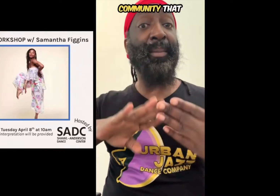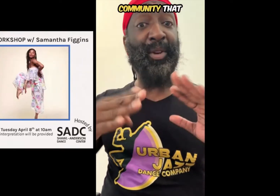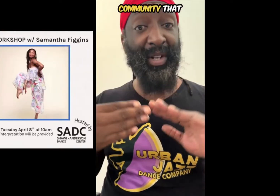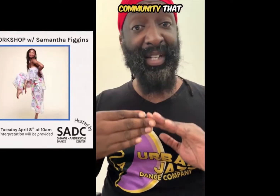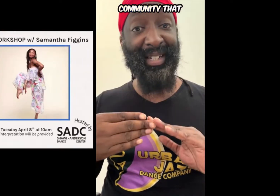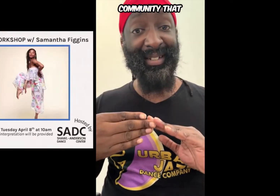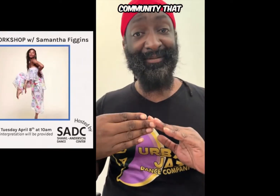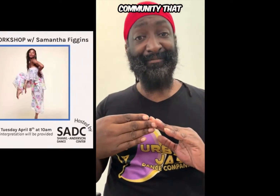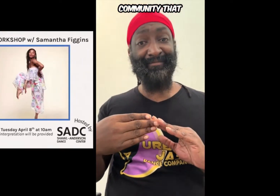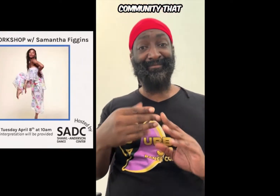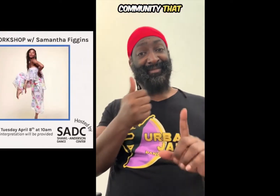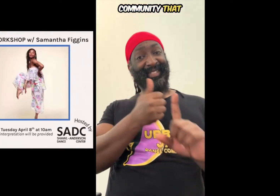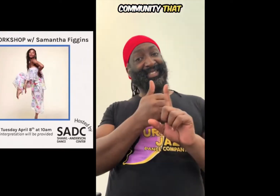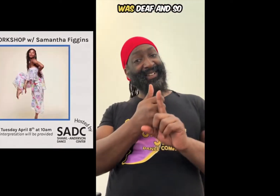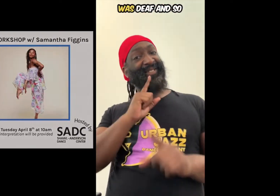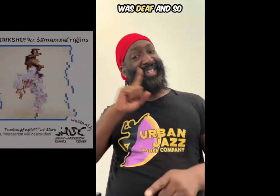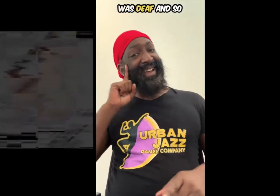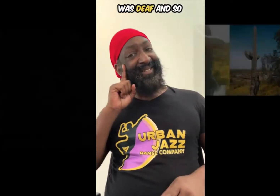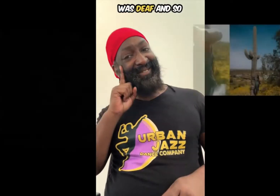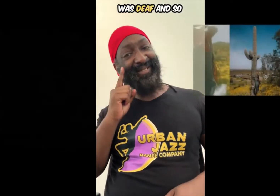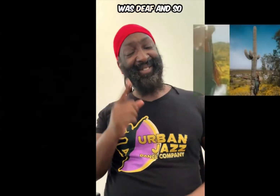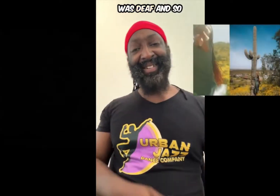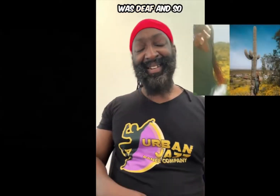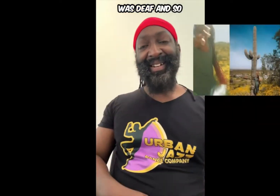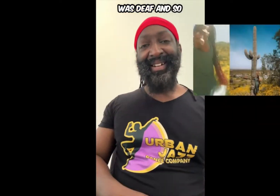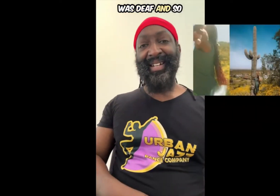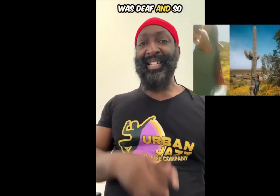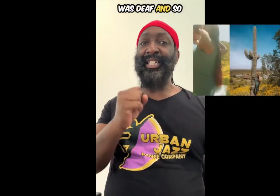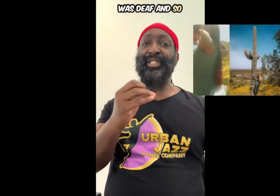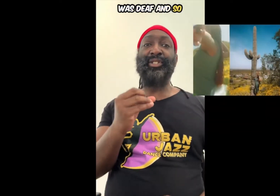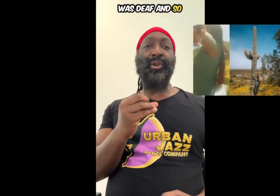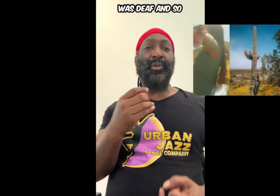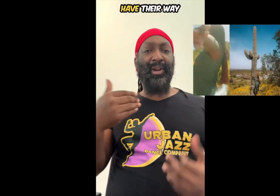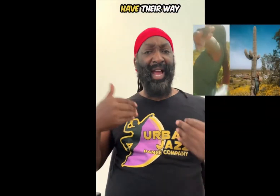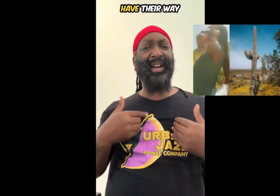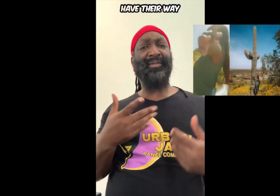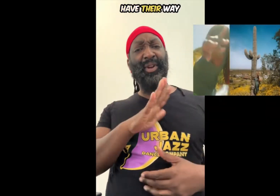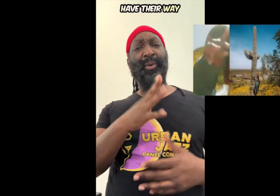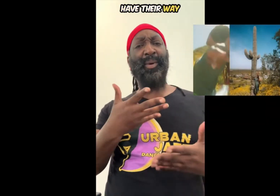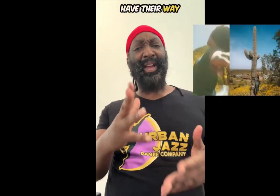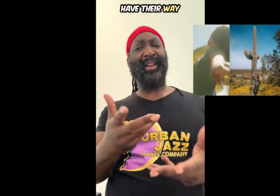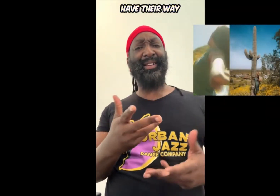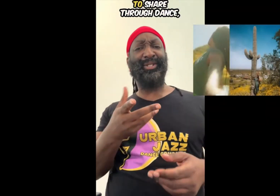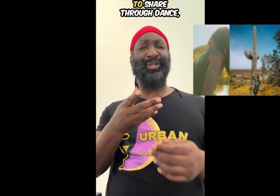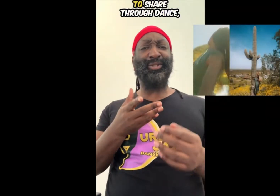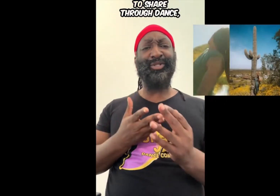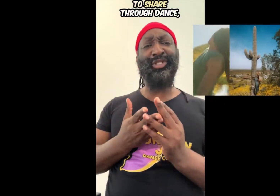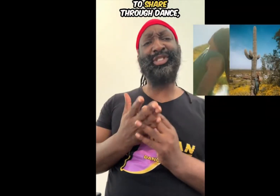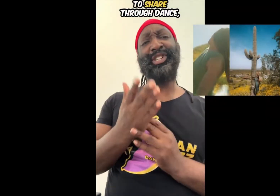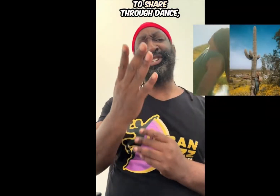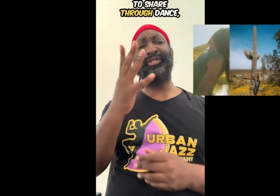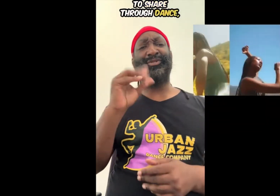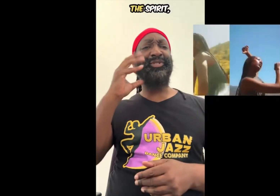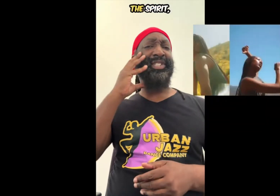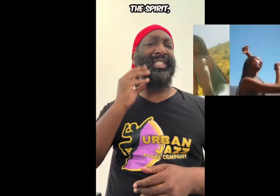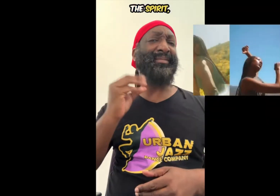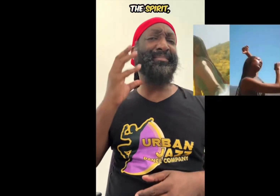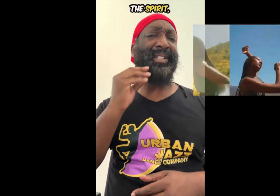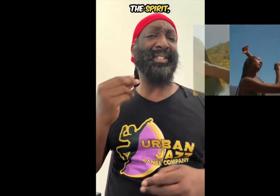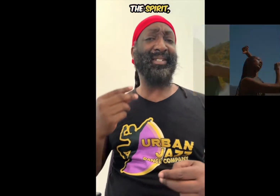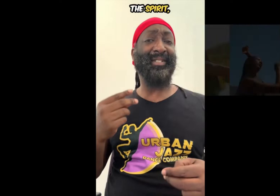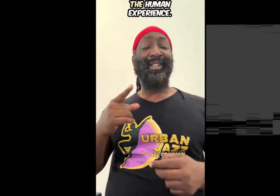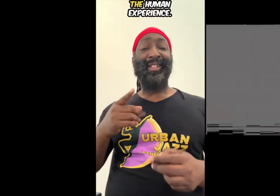deaf community. Without deaf. And so have the way to share through